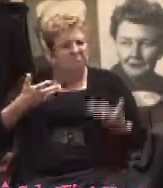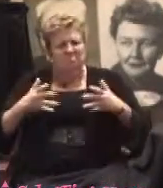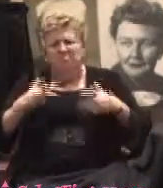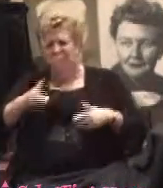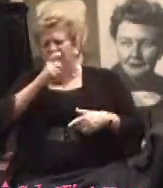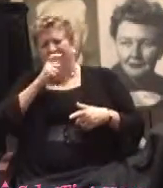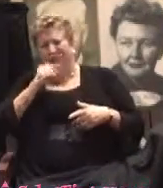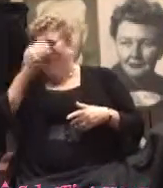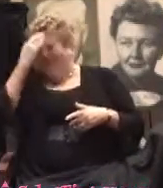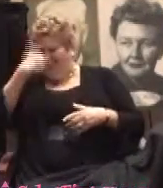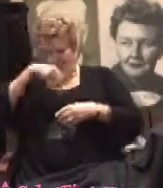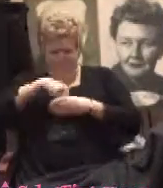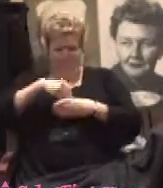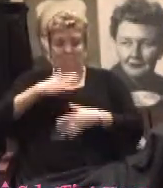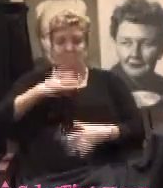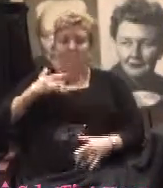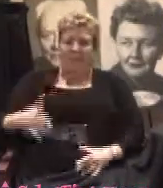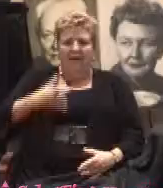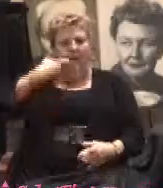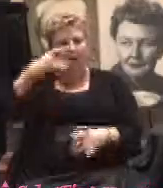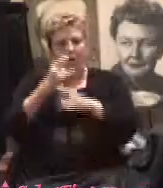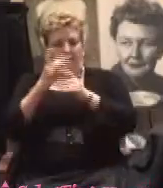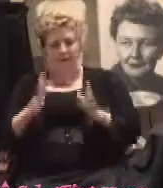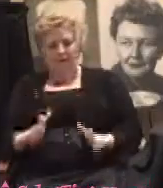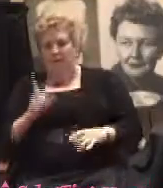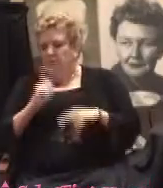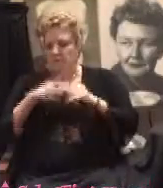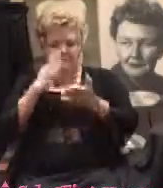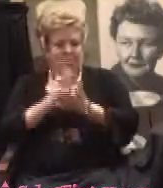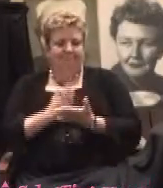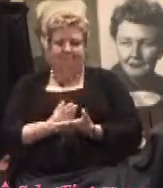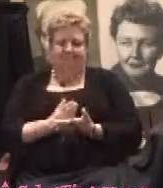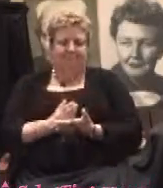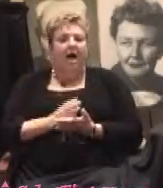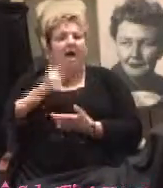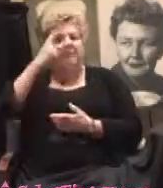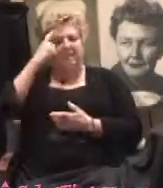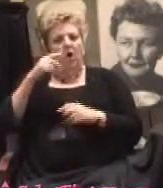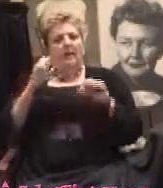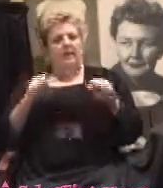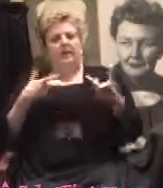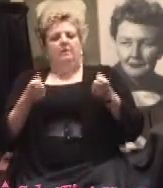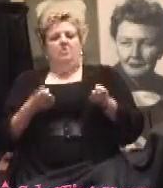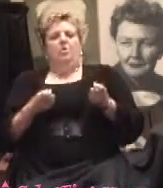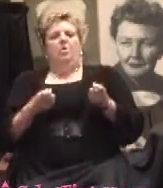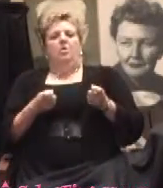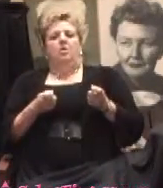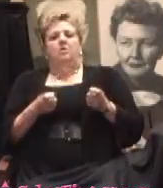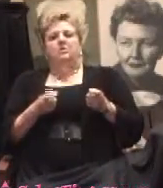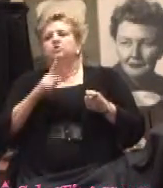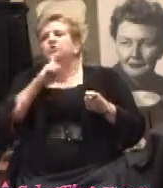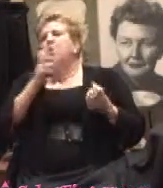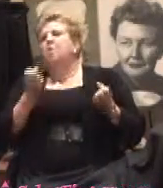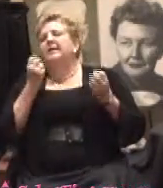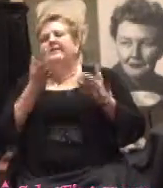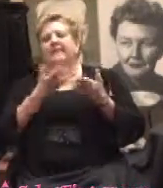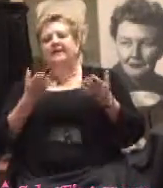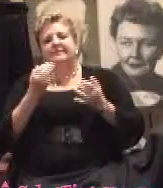was an alcoholic. I couldn't stop. But I thought I could stop. I had done so many things in the last minute. I had pulled so many things out of